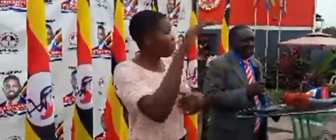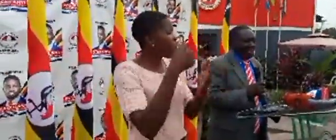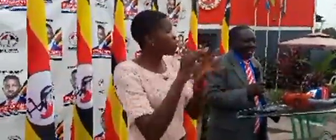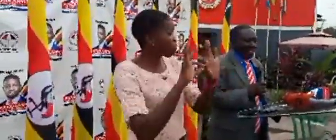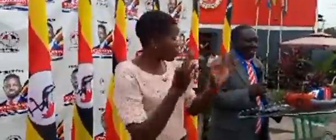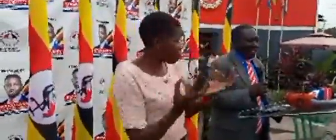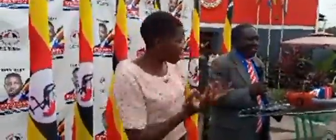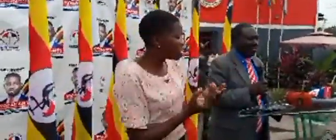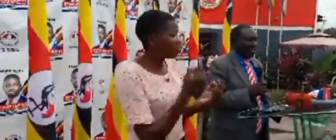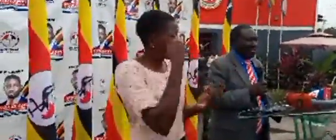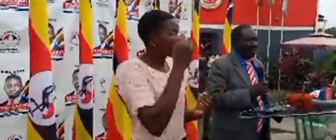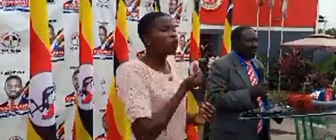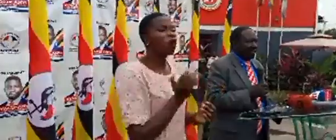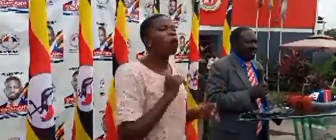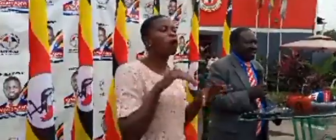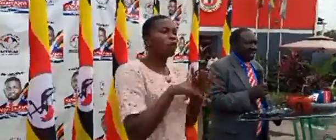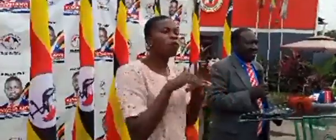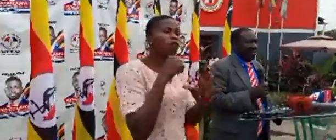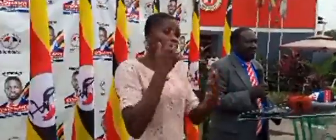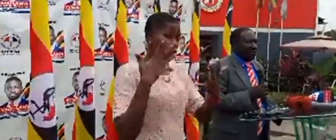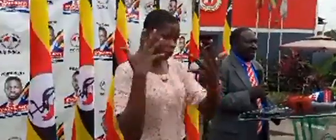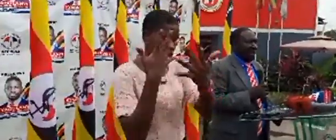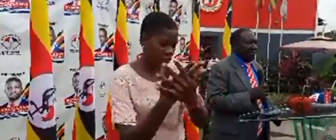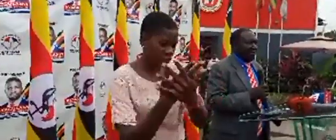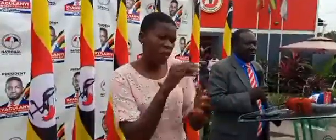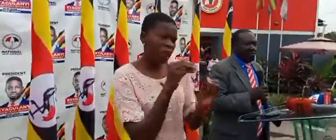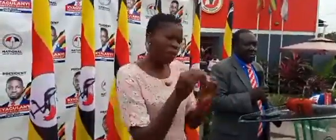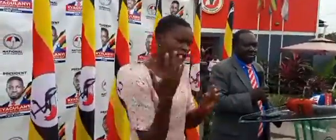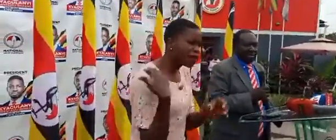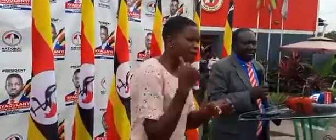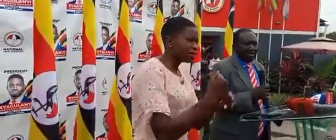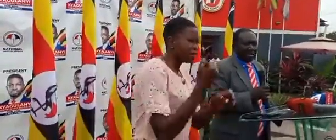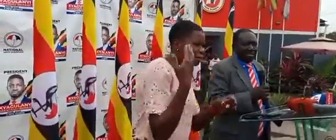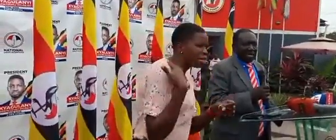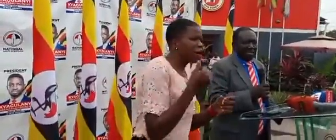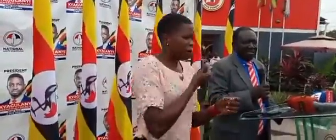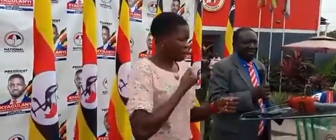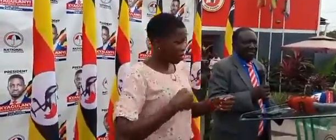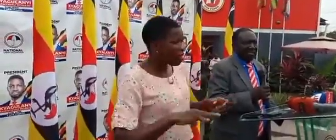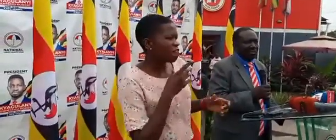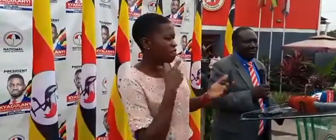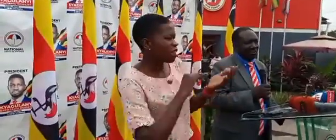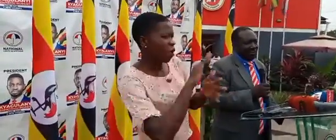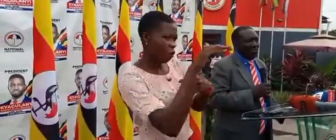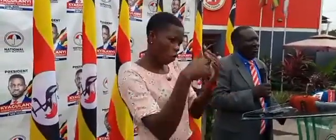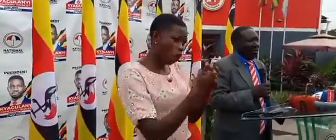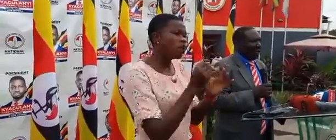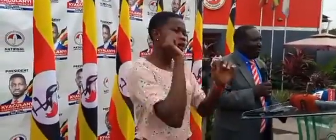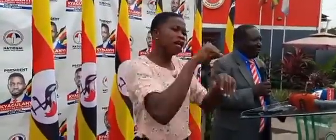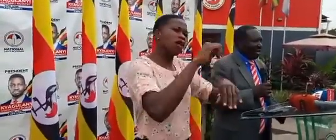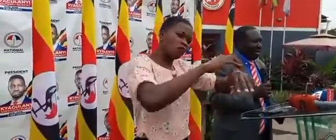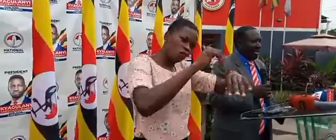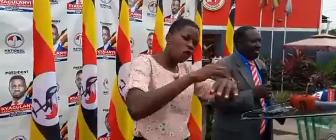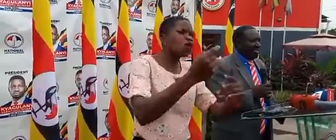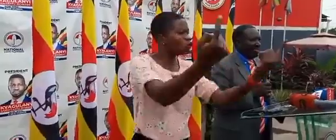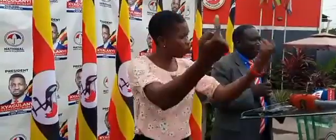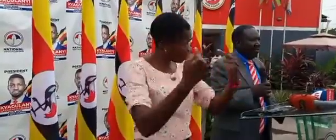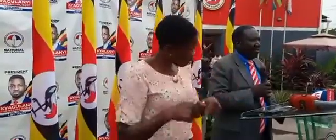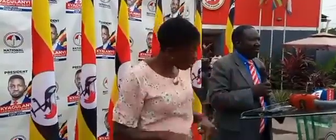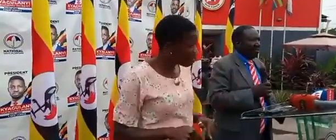our comrades, and I know we have good Samaritans among us. We even call upon